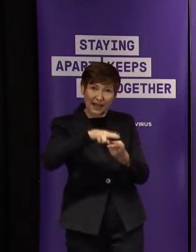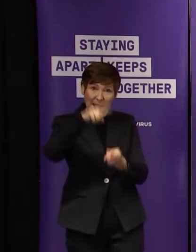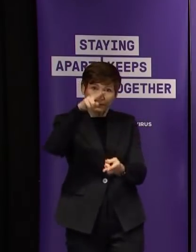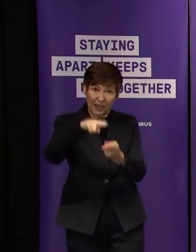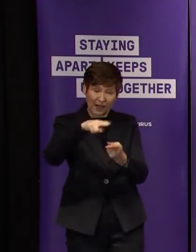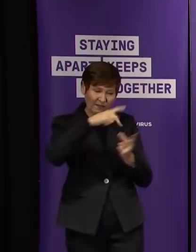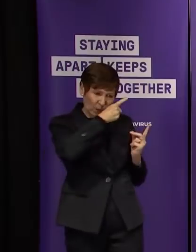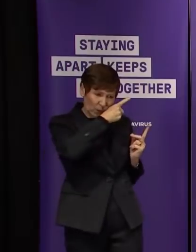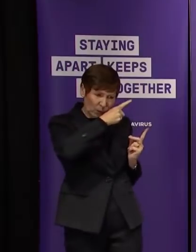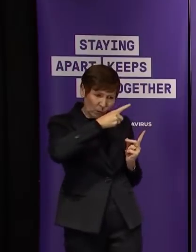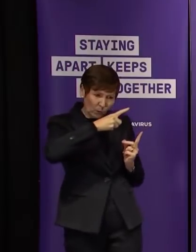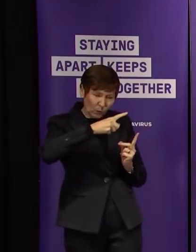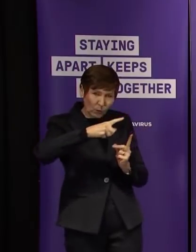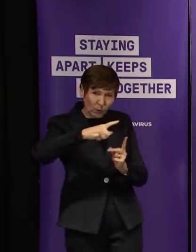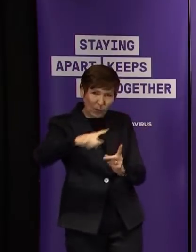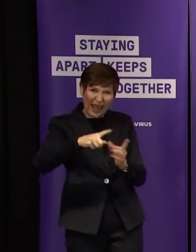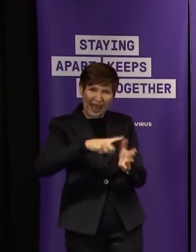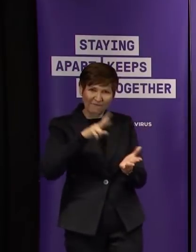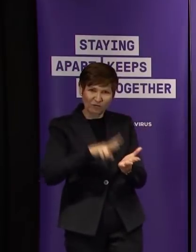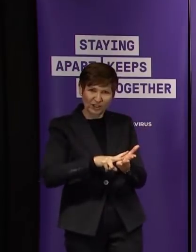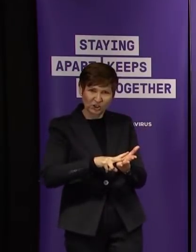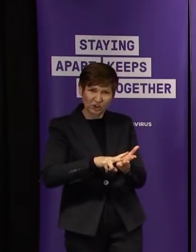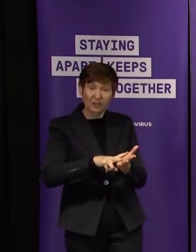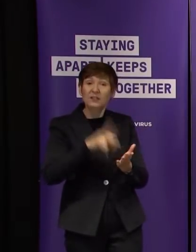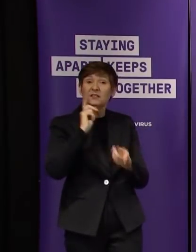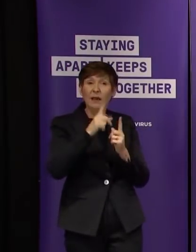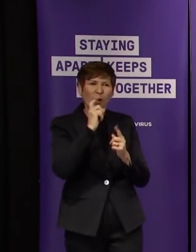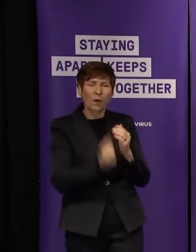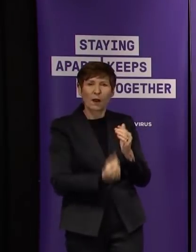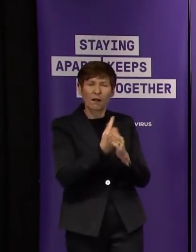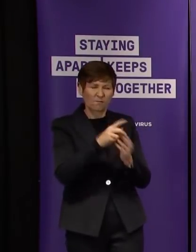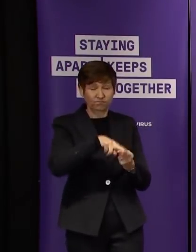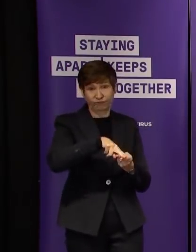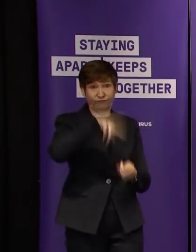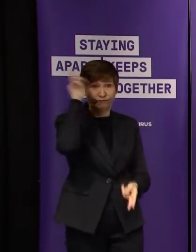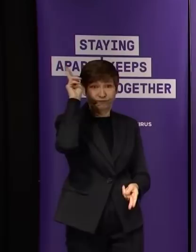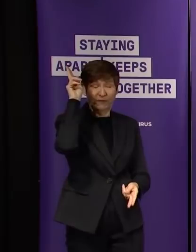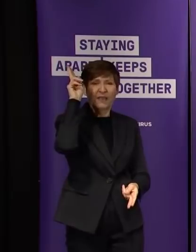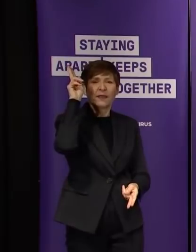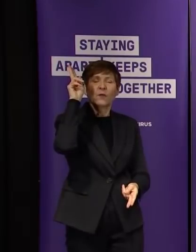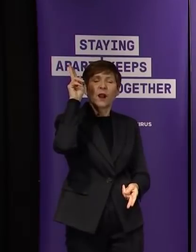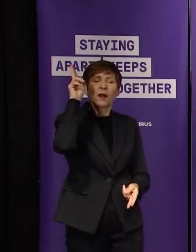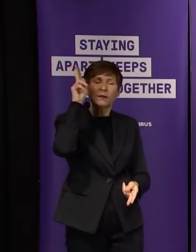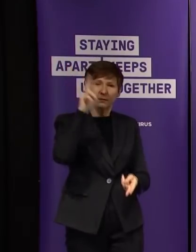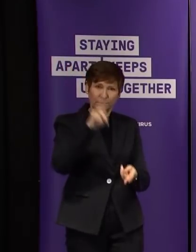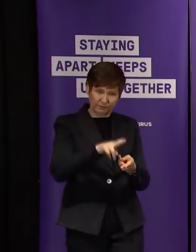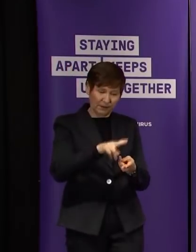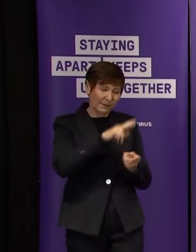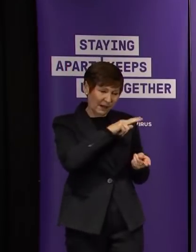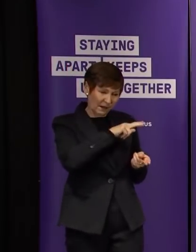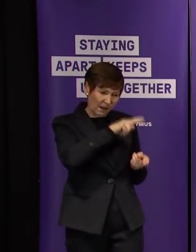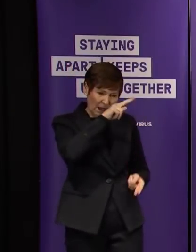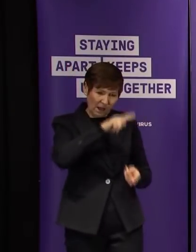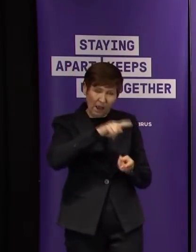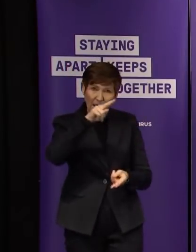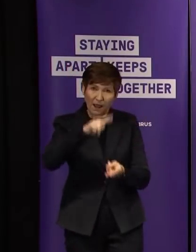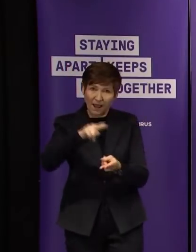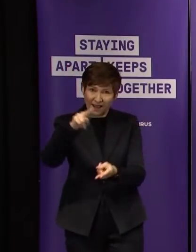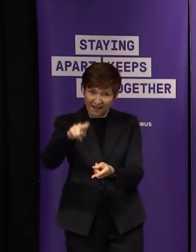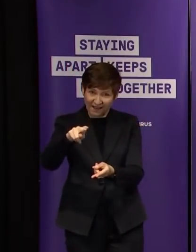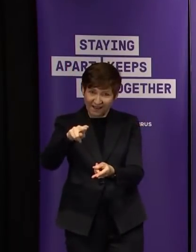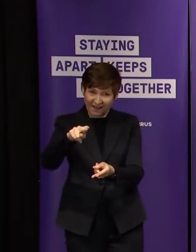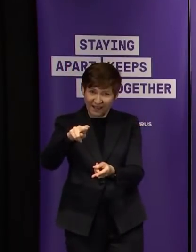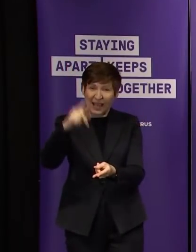right to apply common sense to this. Similarly, once we get to that COVID normal, one case or one